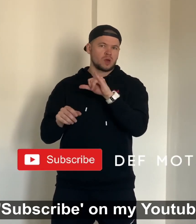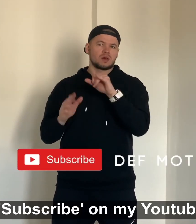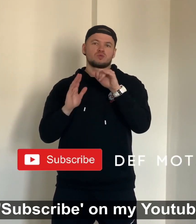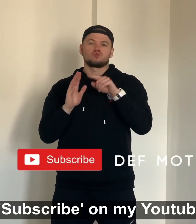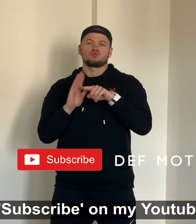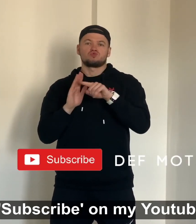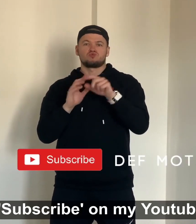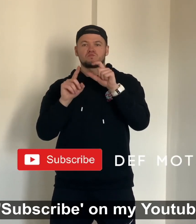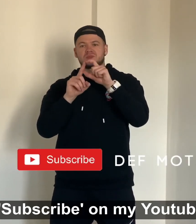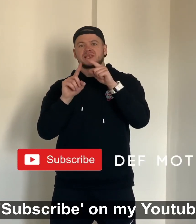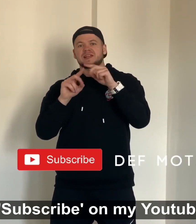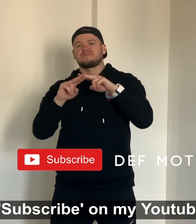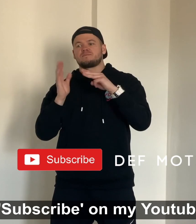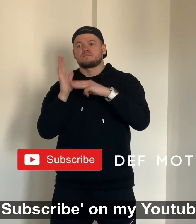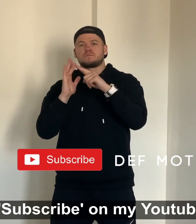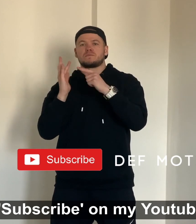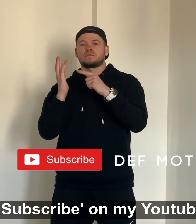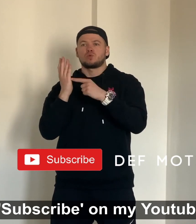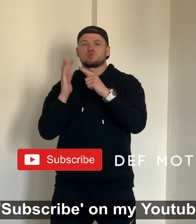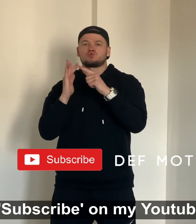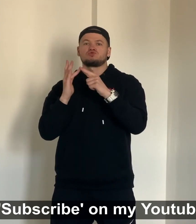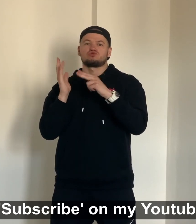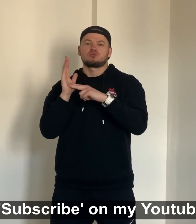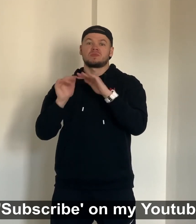and subscribe on my YouTube channels.